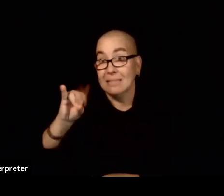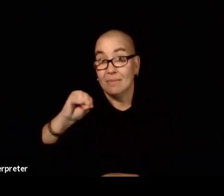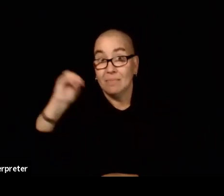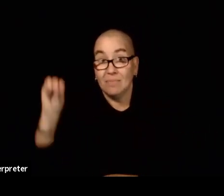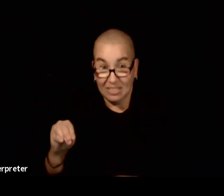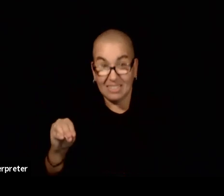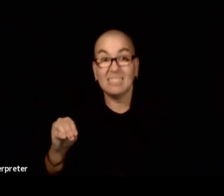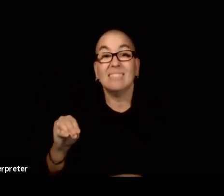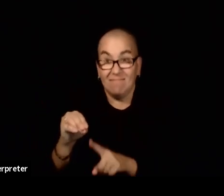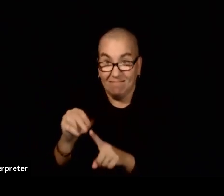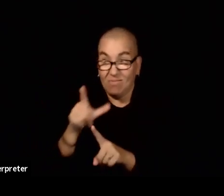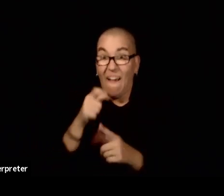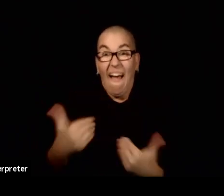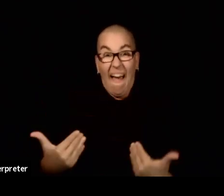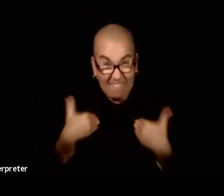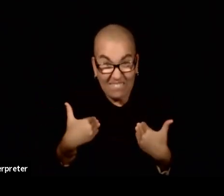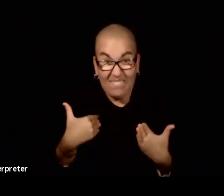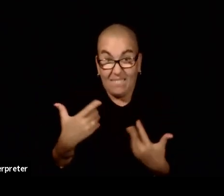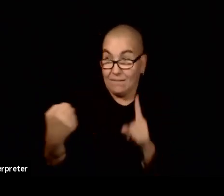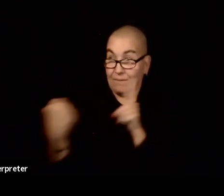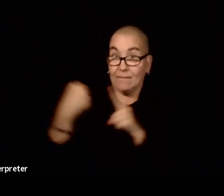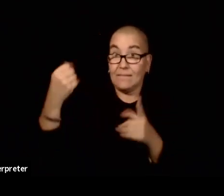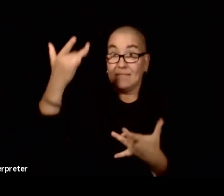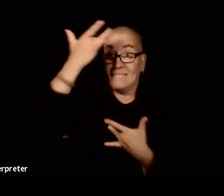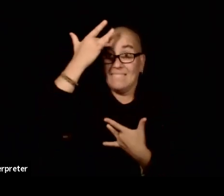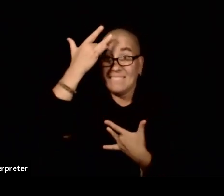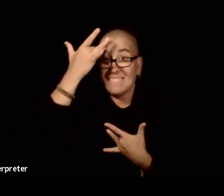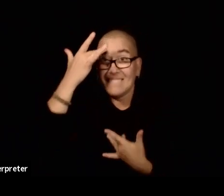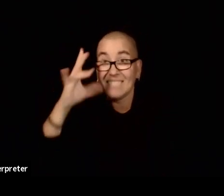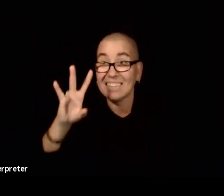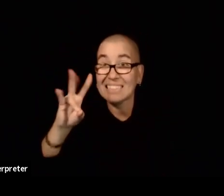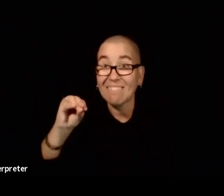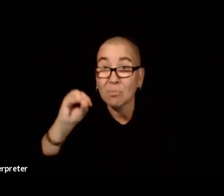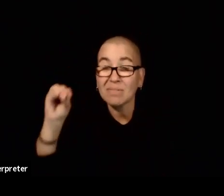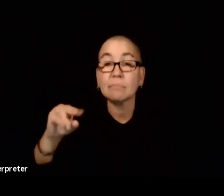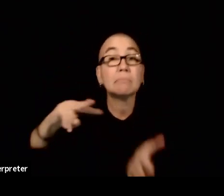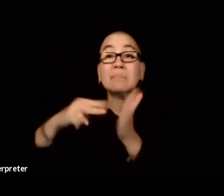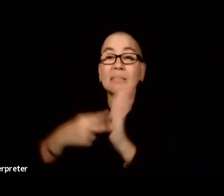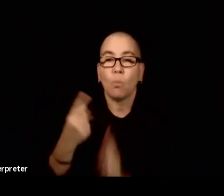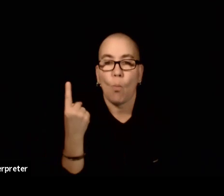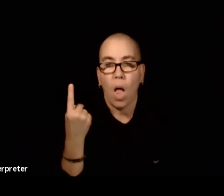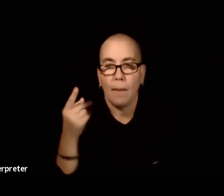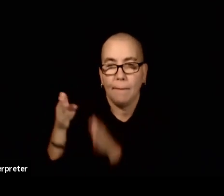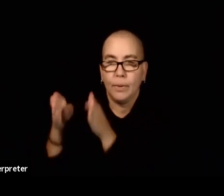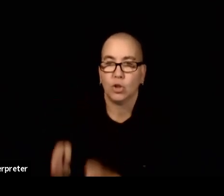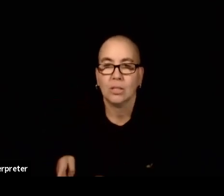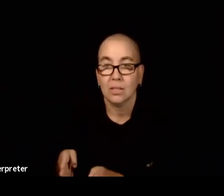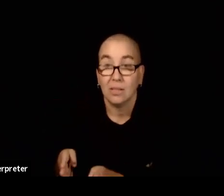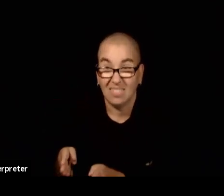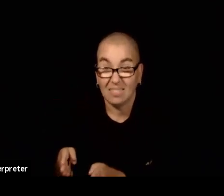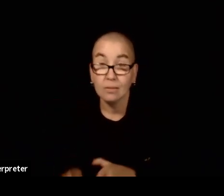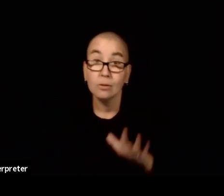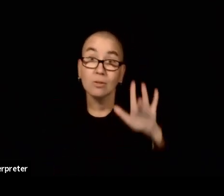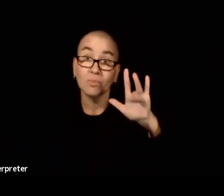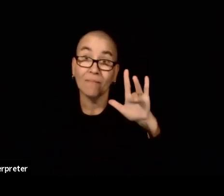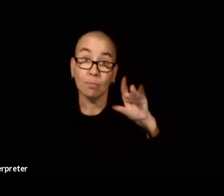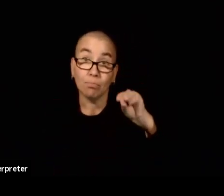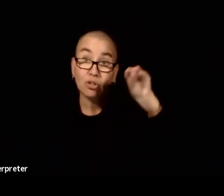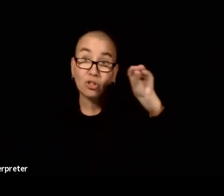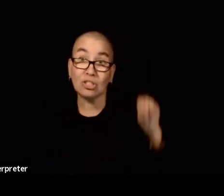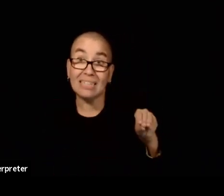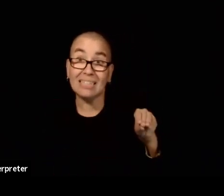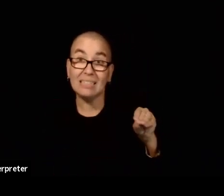and 25% have had just 2 to 4 cases. So what that encourages